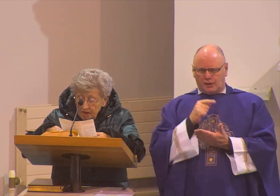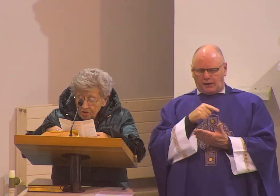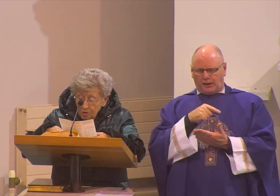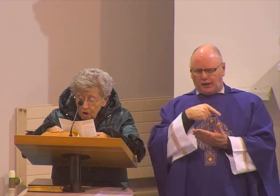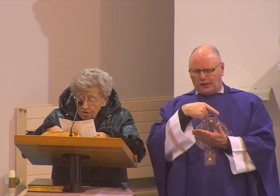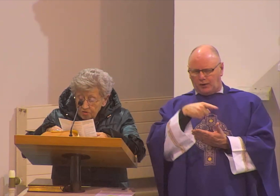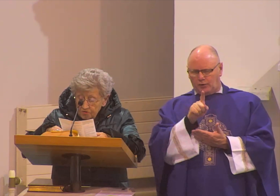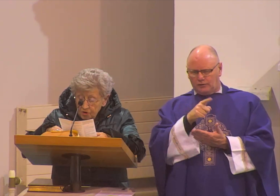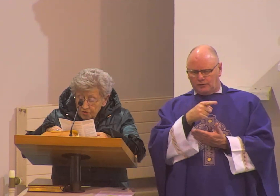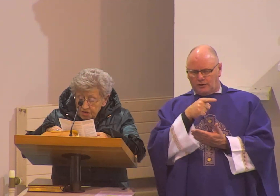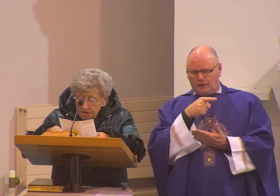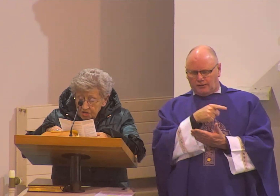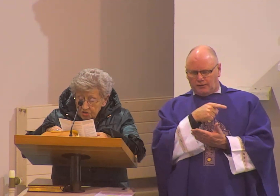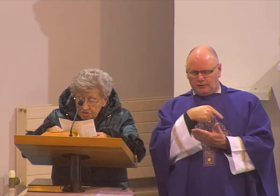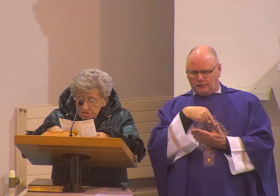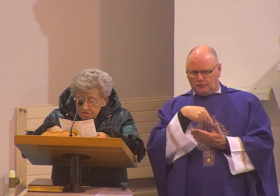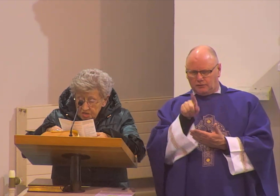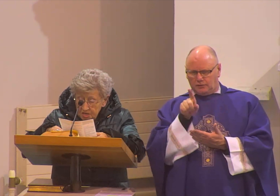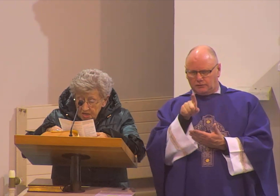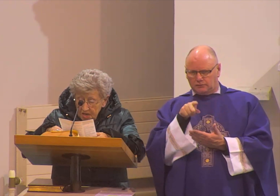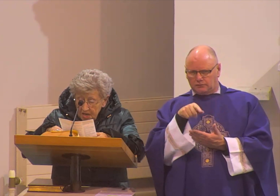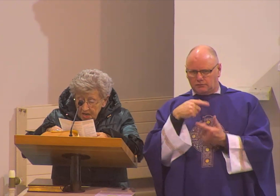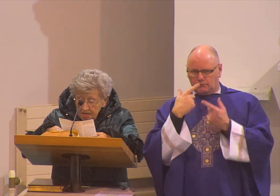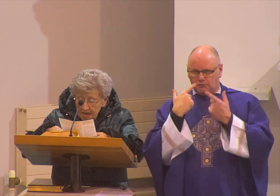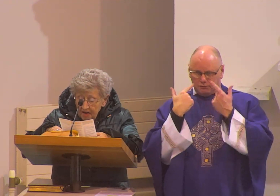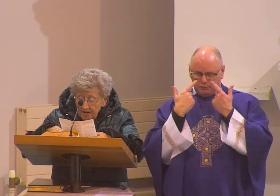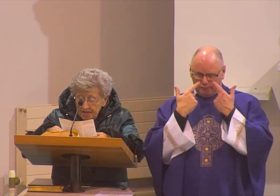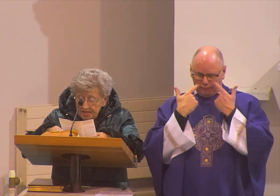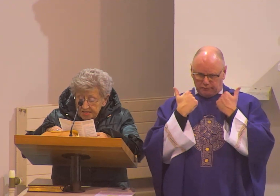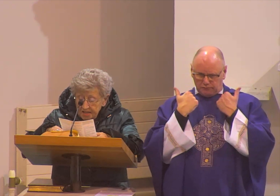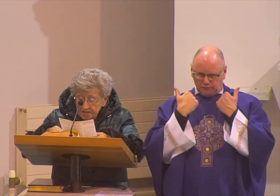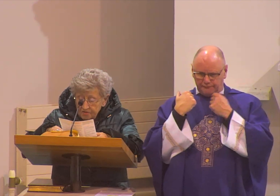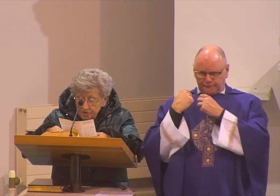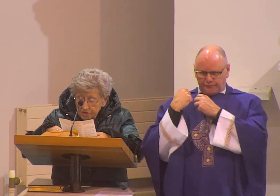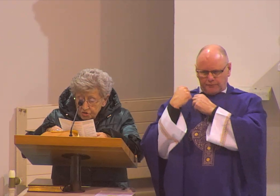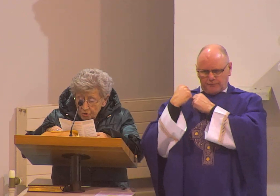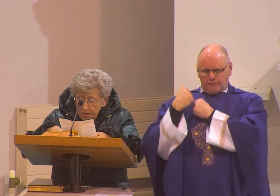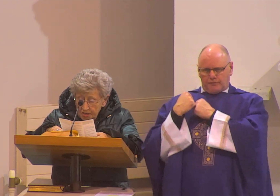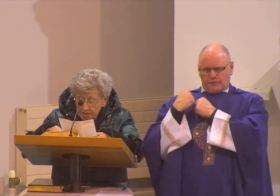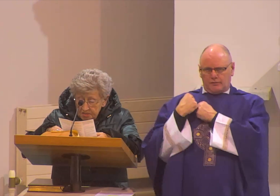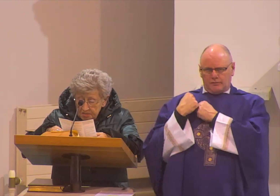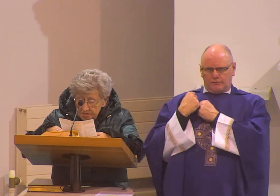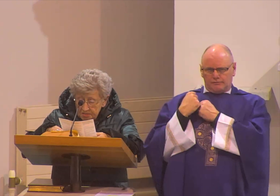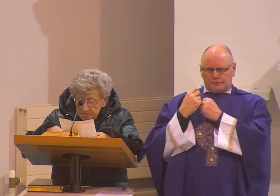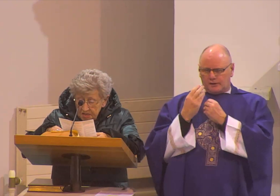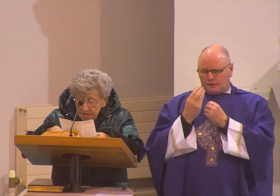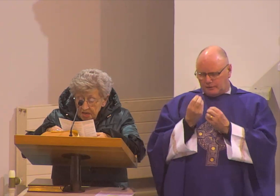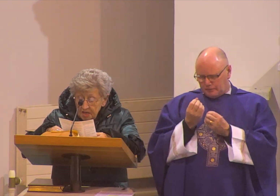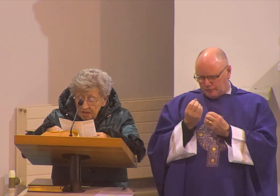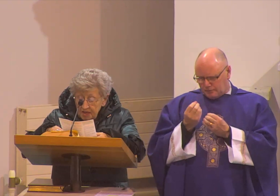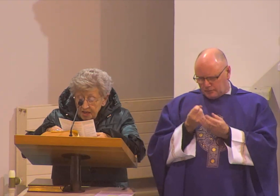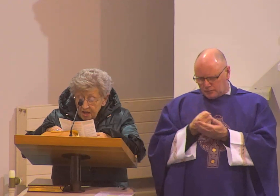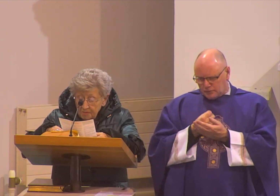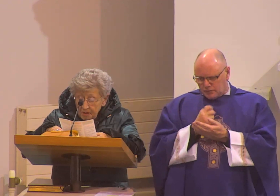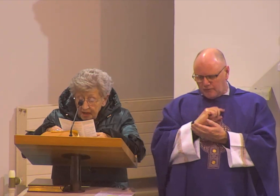They go out full of tears, carrying seed for the sowing.